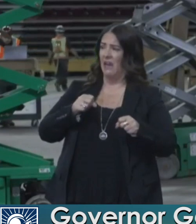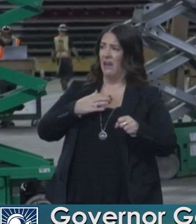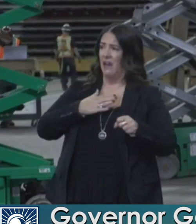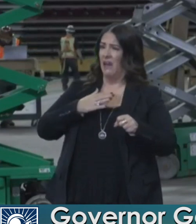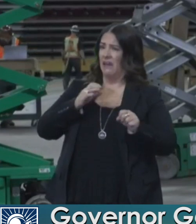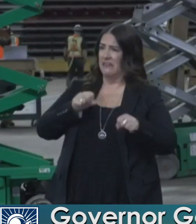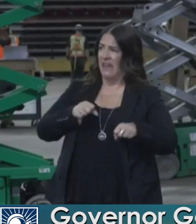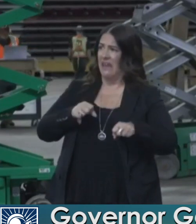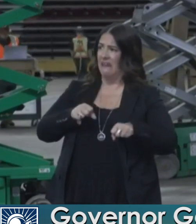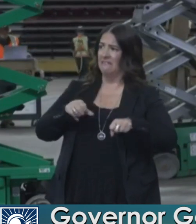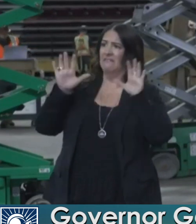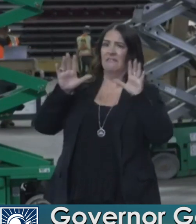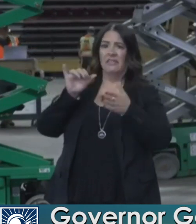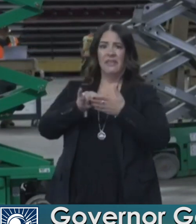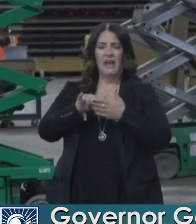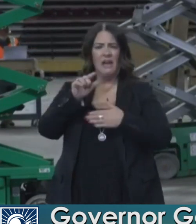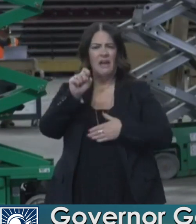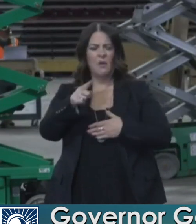to a place like New York?